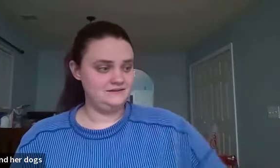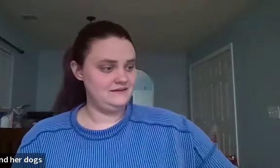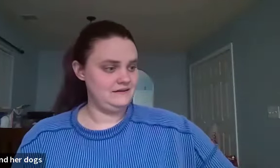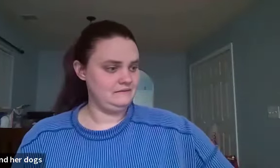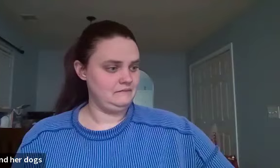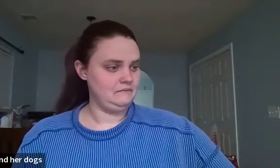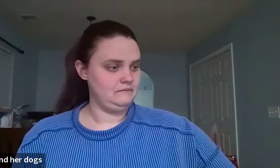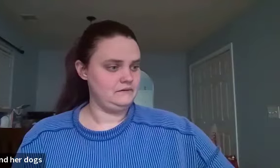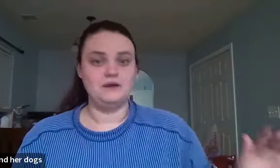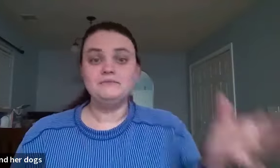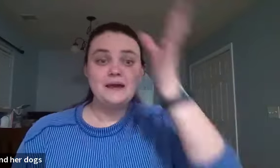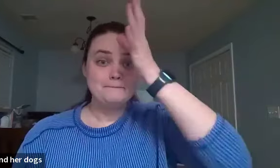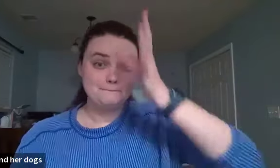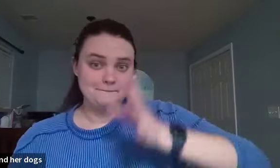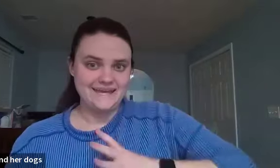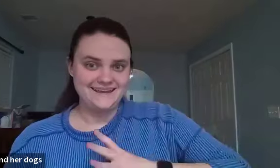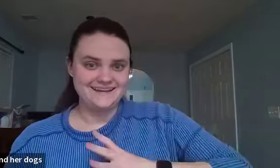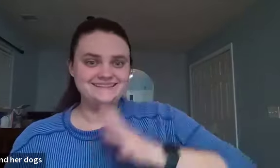man. There we go. Man,